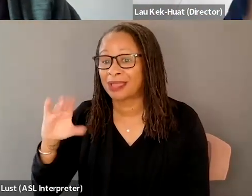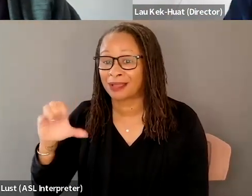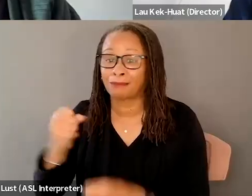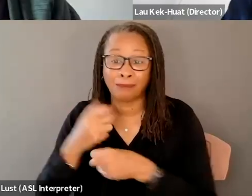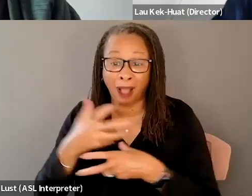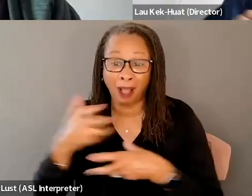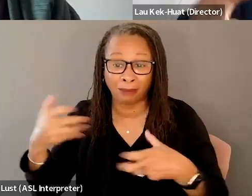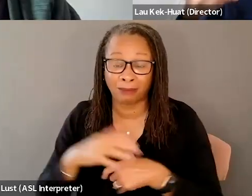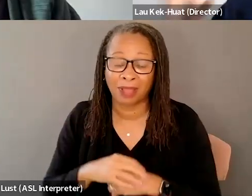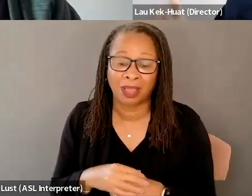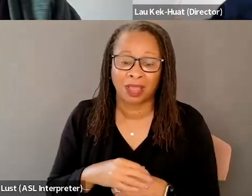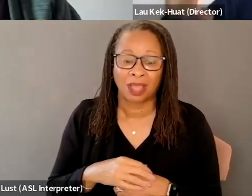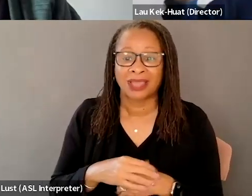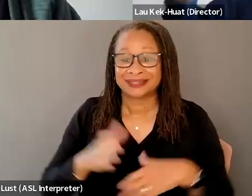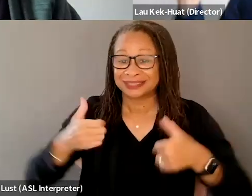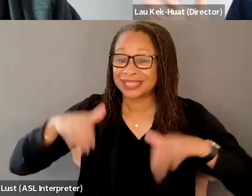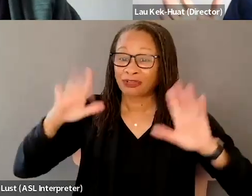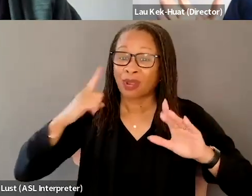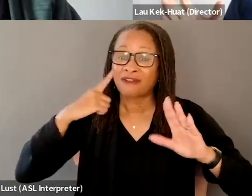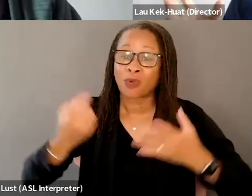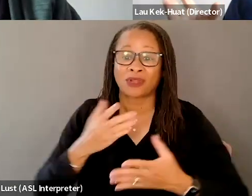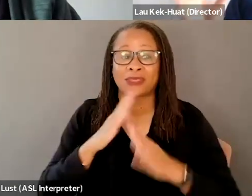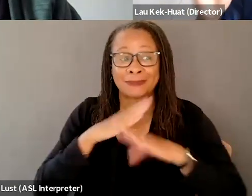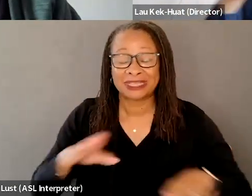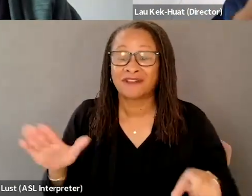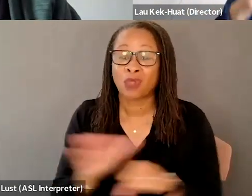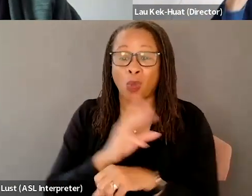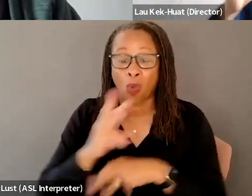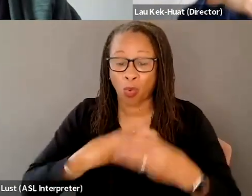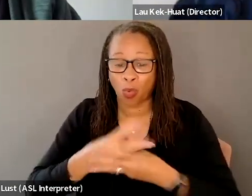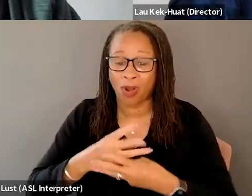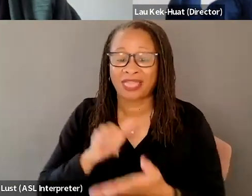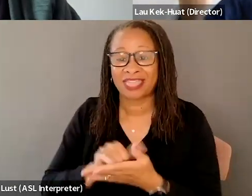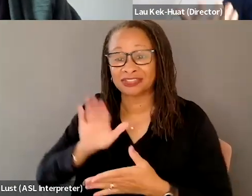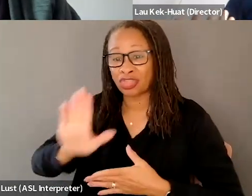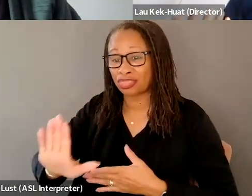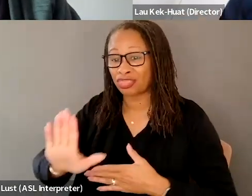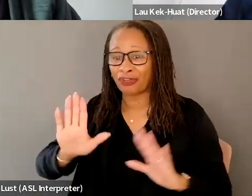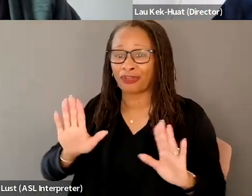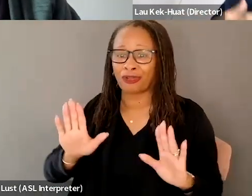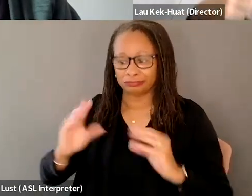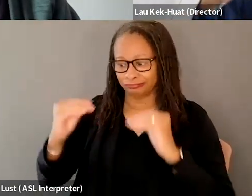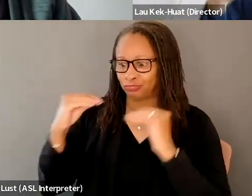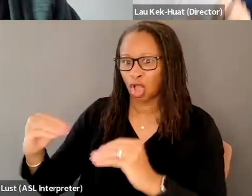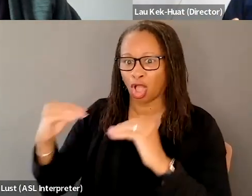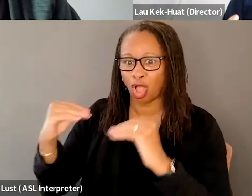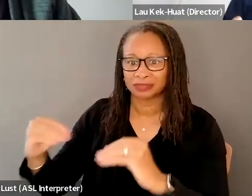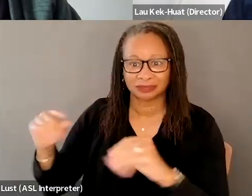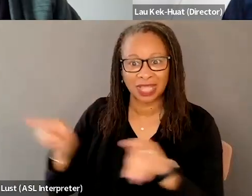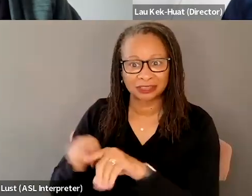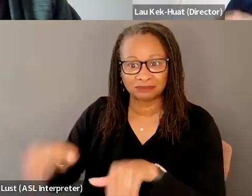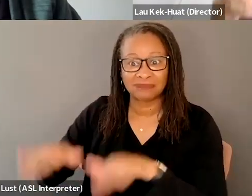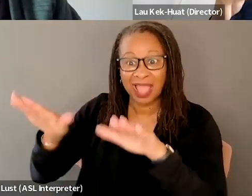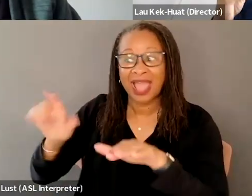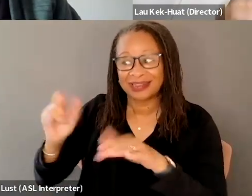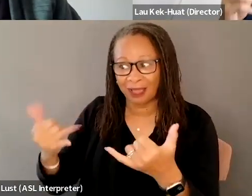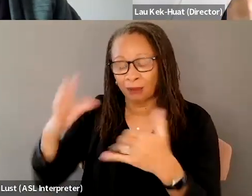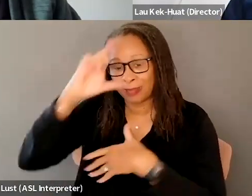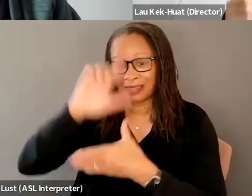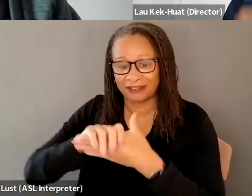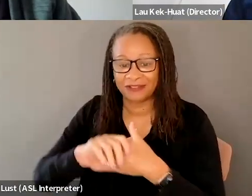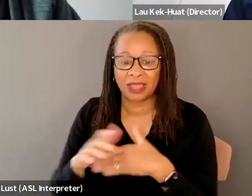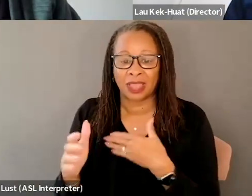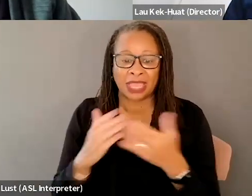They sacrifice for the peace of the whole world. This is what they were taught, and this is what they believe. It's